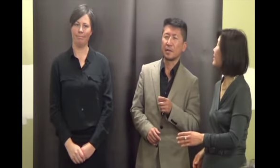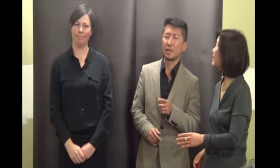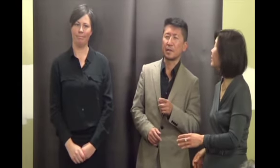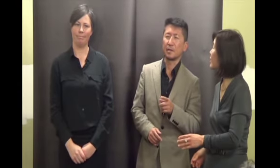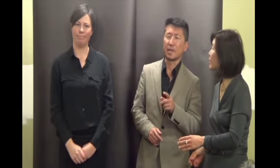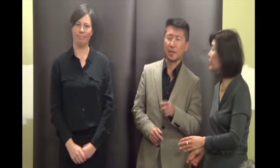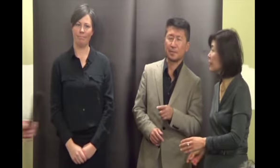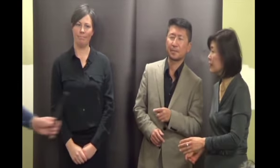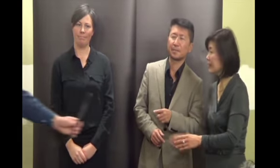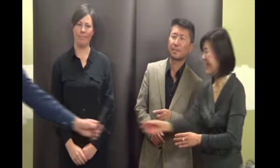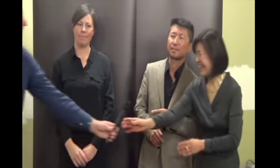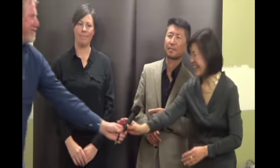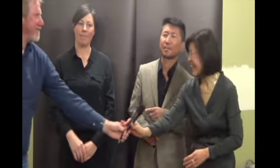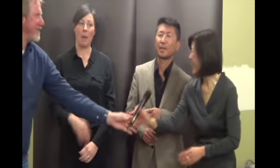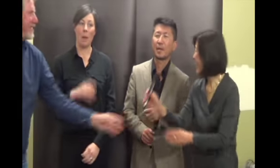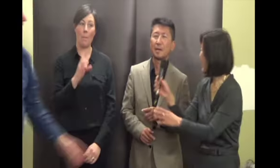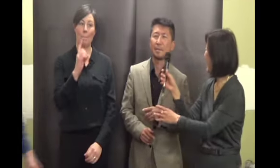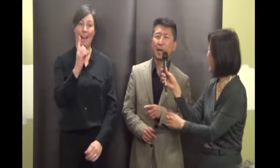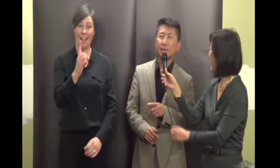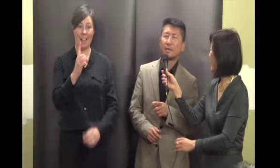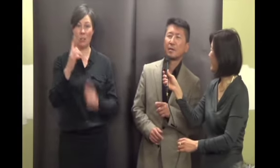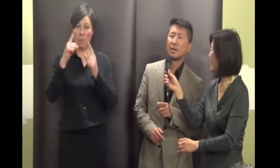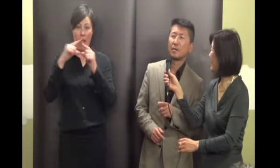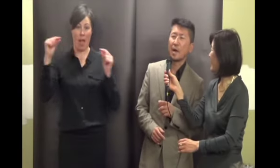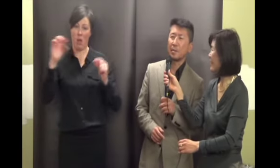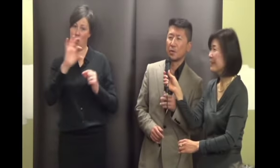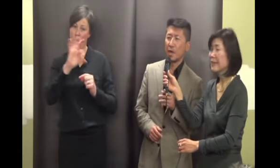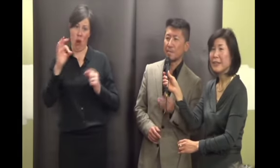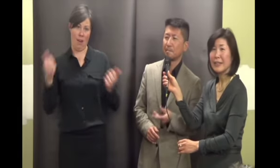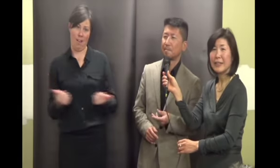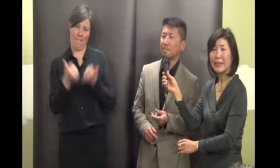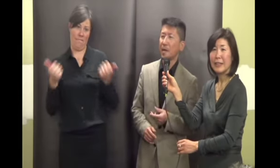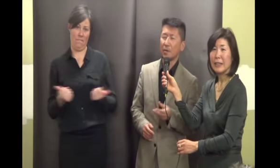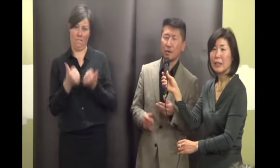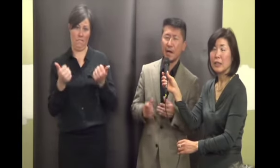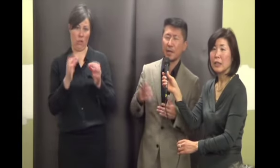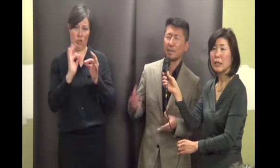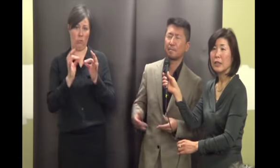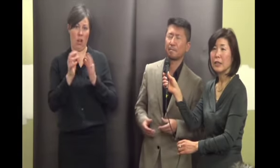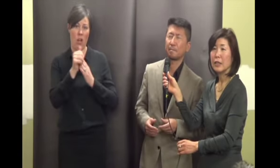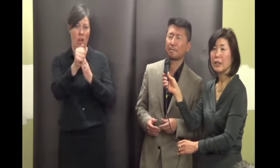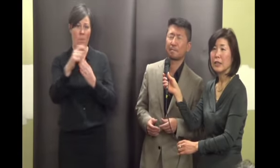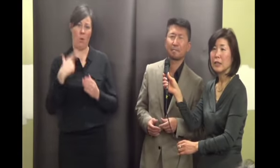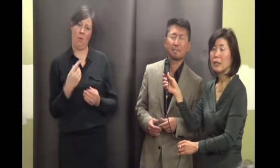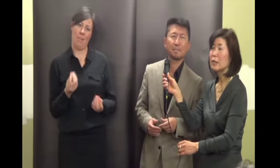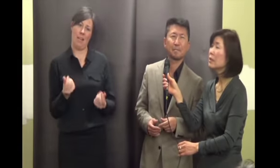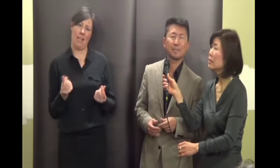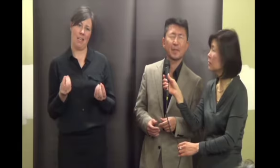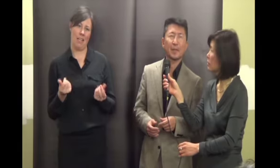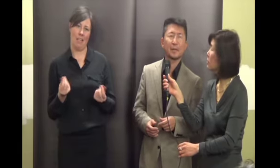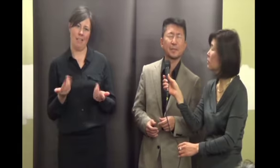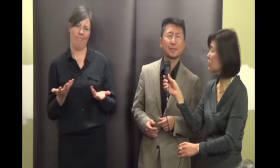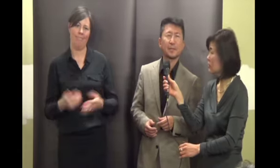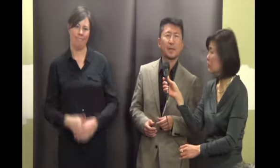It is not enough, but we have no name, no money.